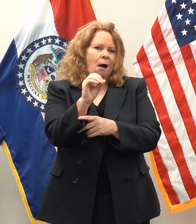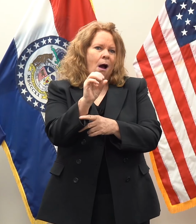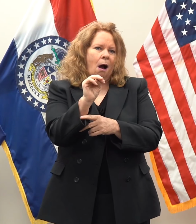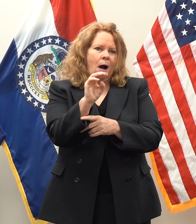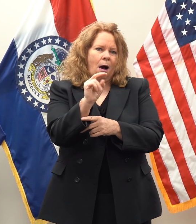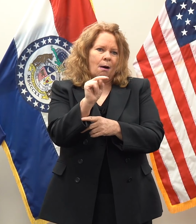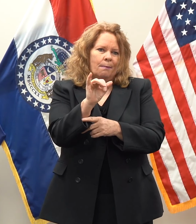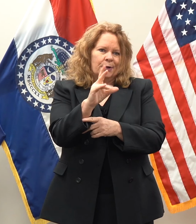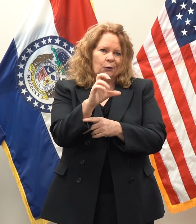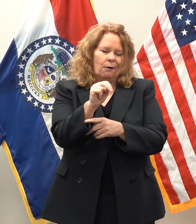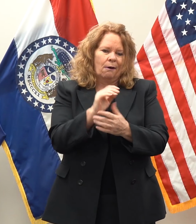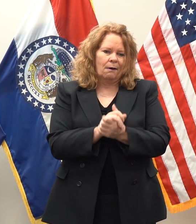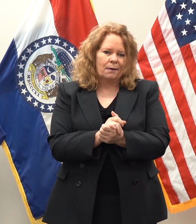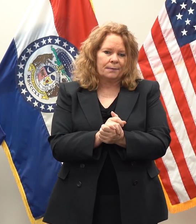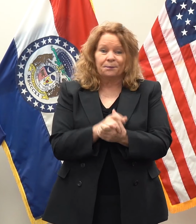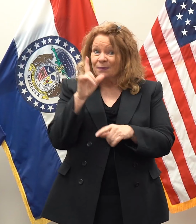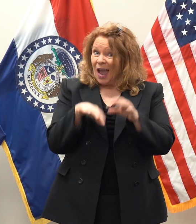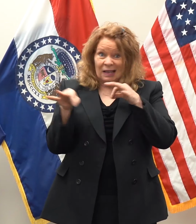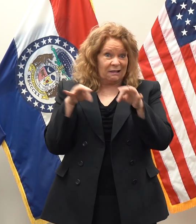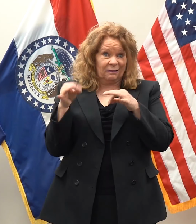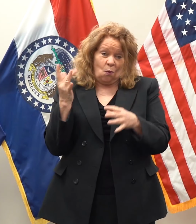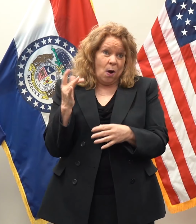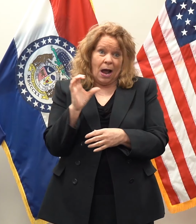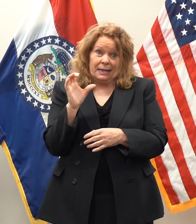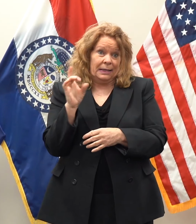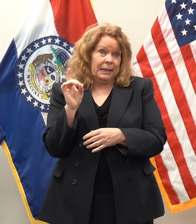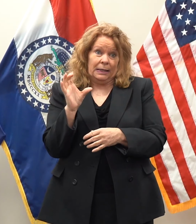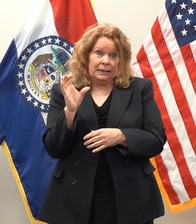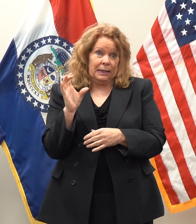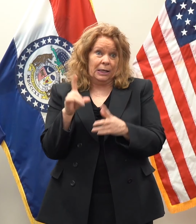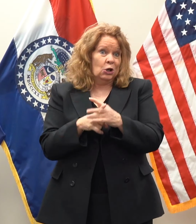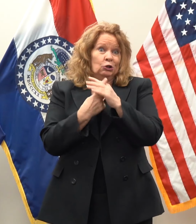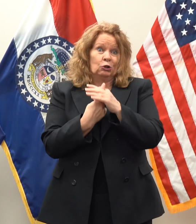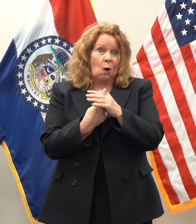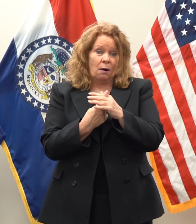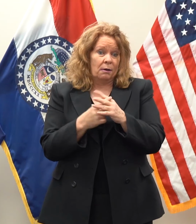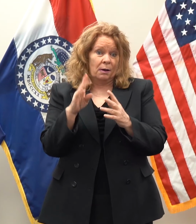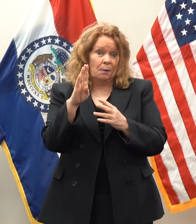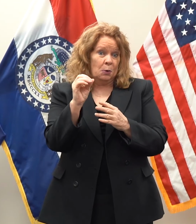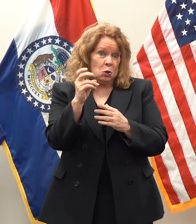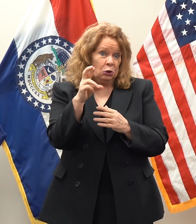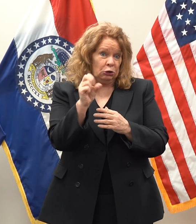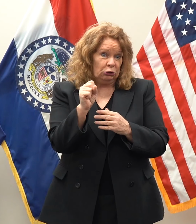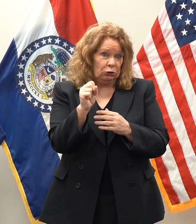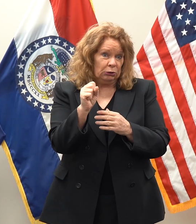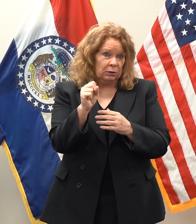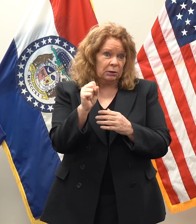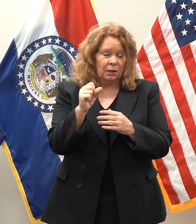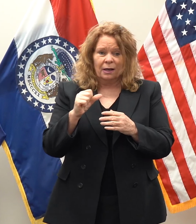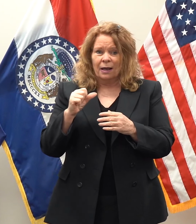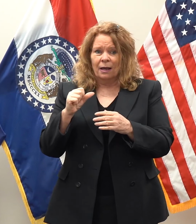know, I couldn't tell you why the CDC has started with boosters instead of an original